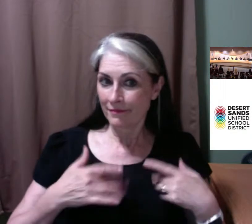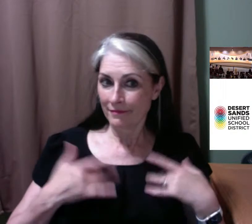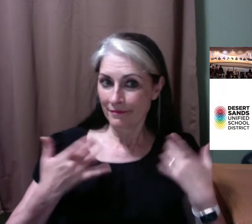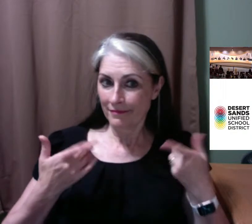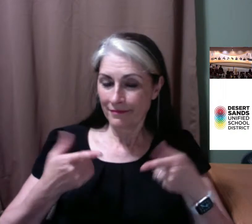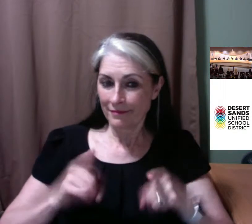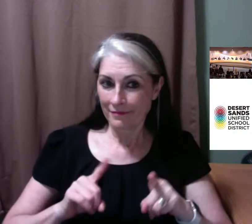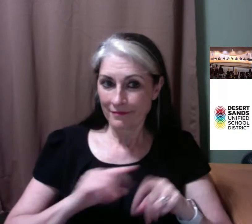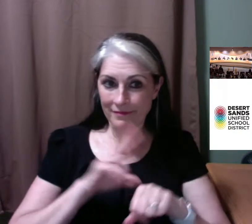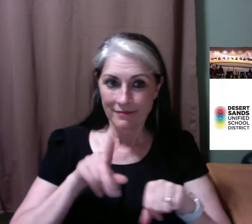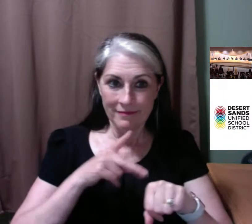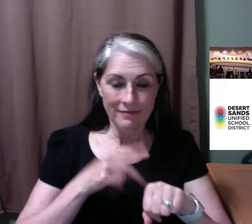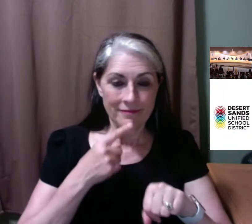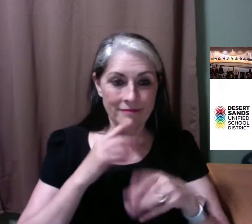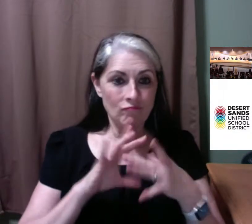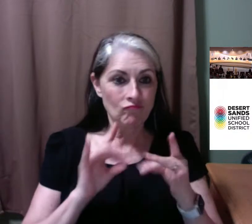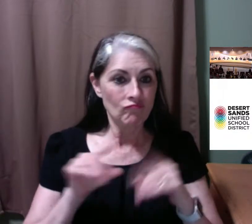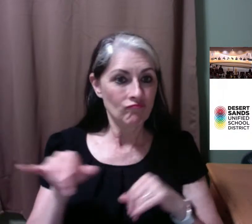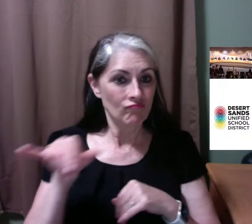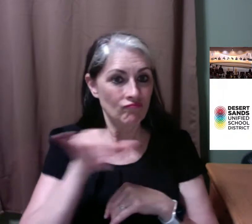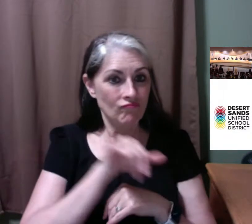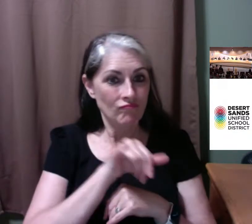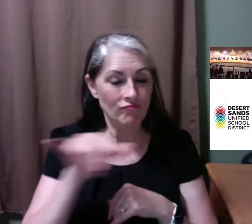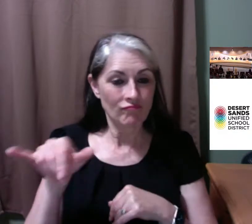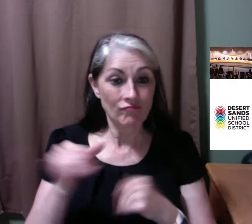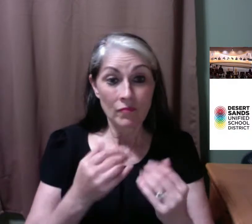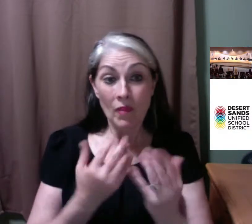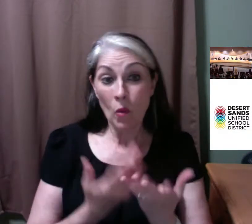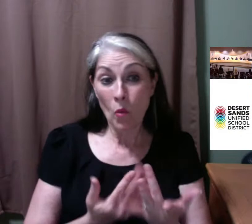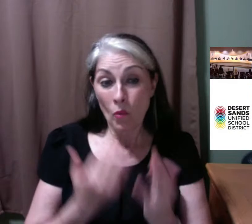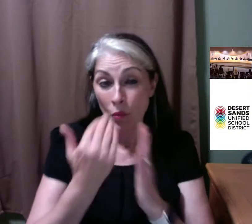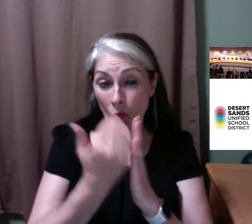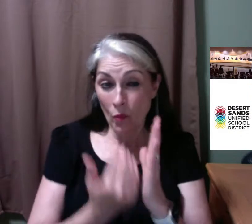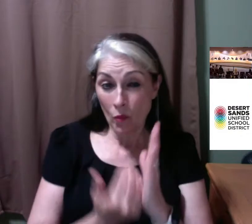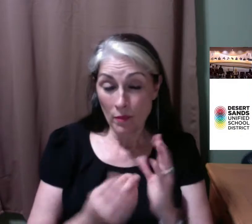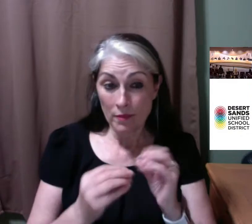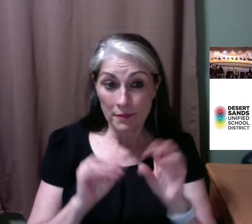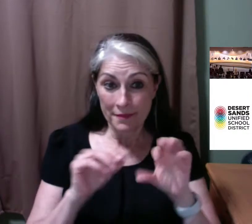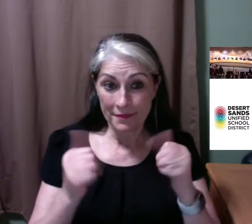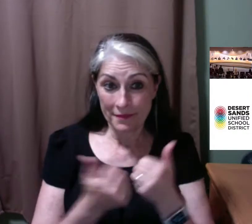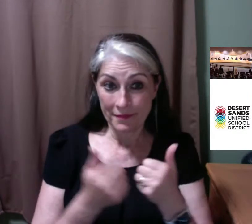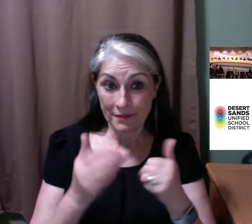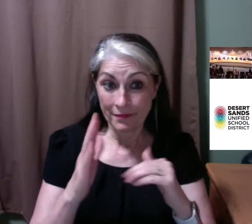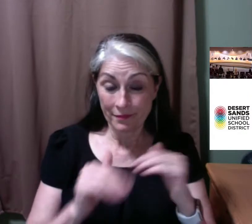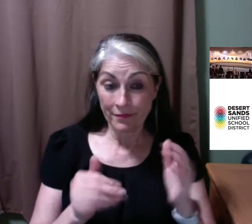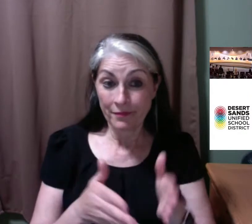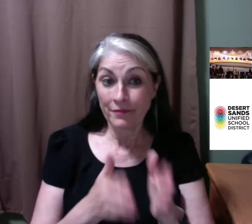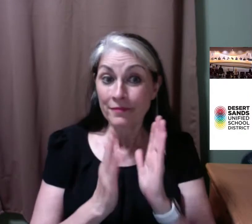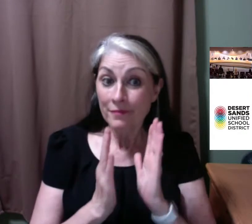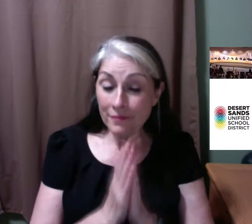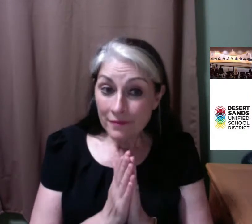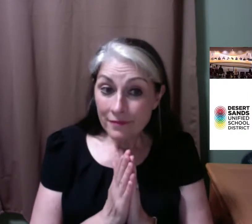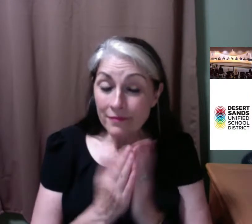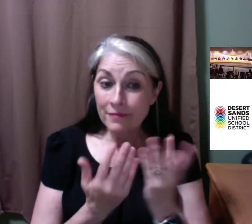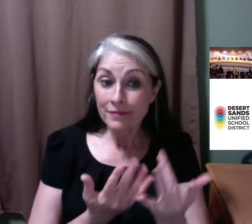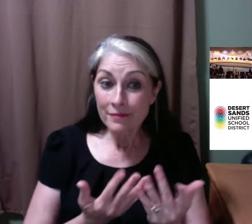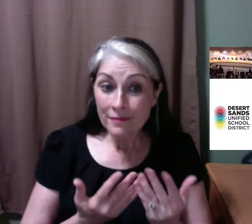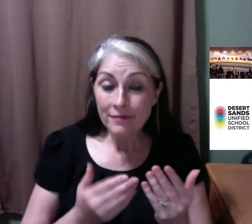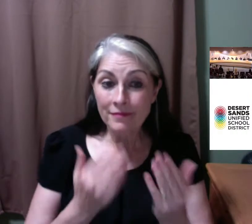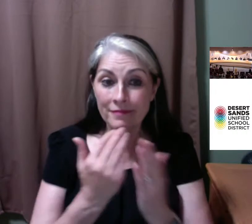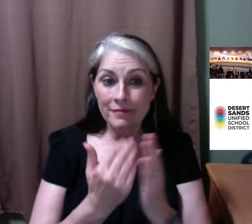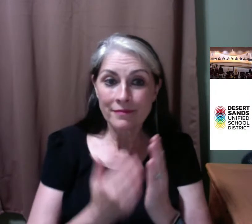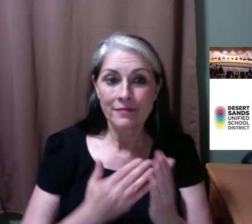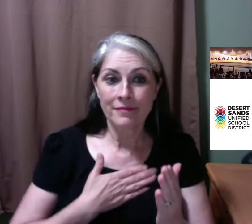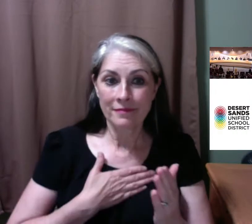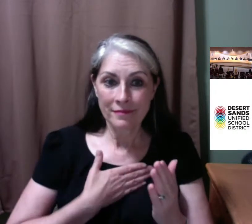all of the principals said the same thing. I had a waiting list. I had more agents than I requested, a waiting list willing to work